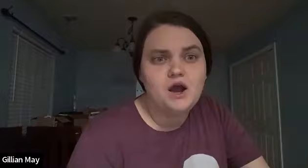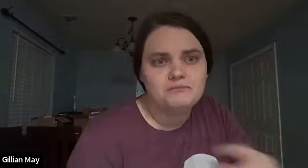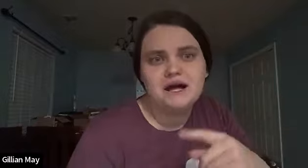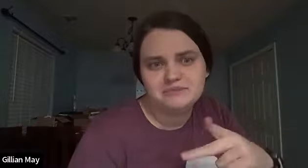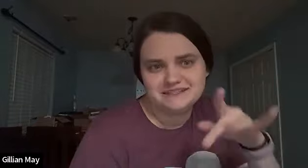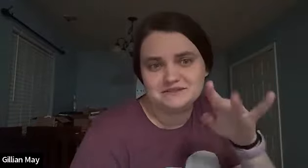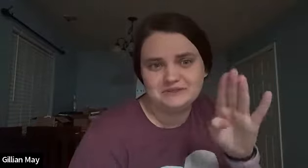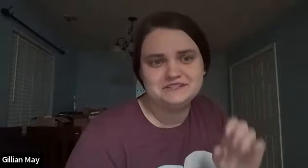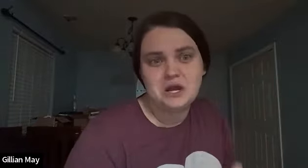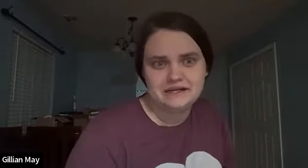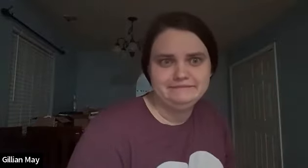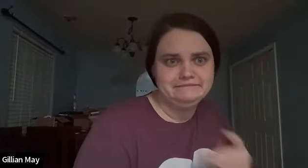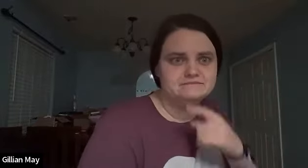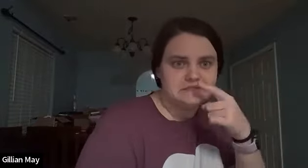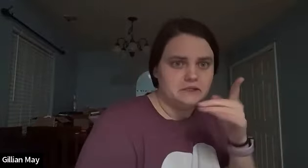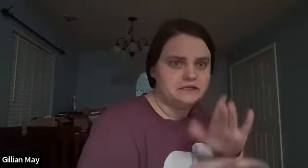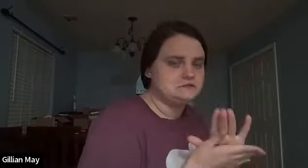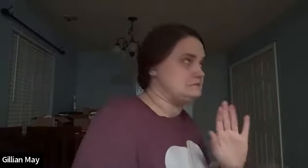oh, public school. Sorry, hearing school.